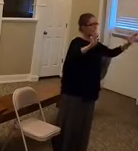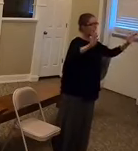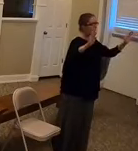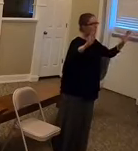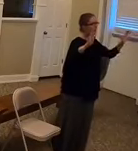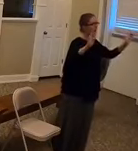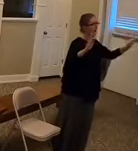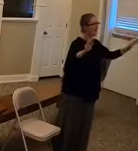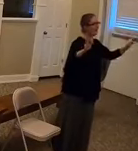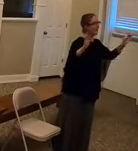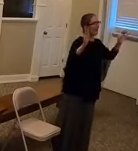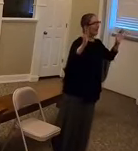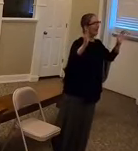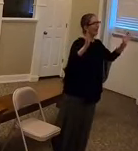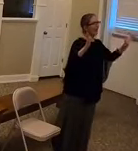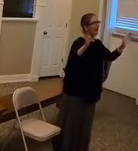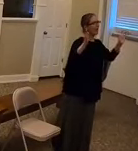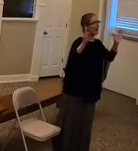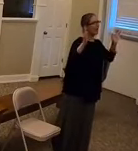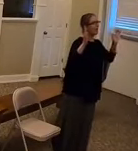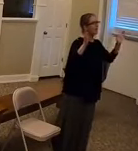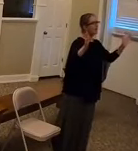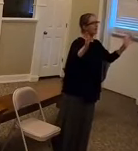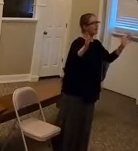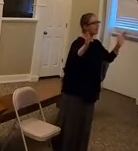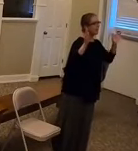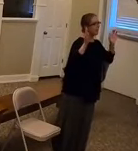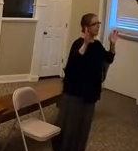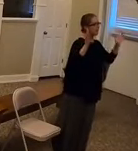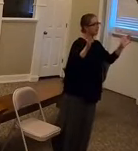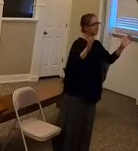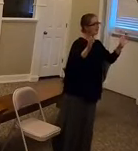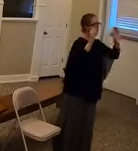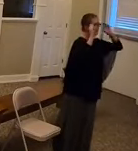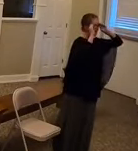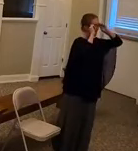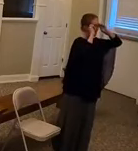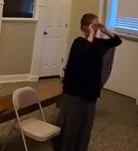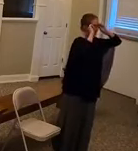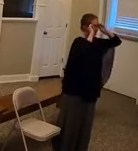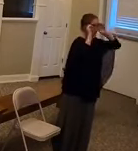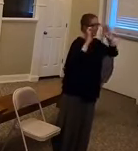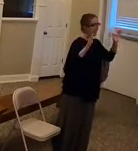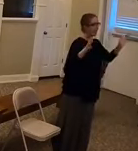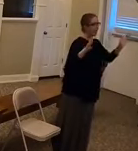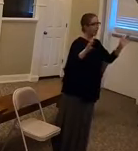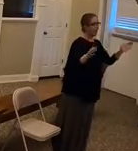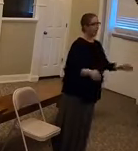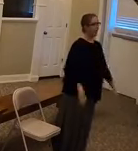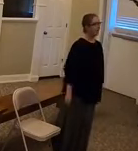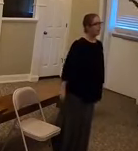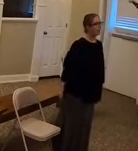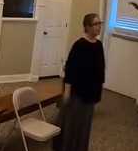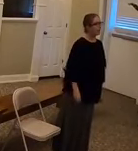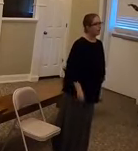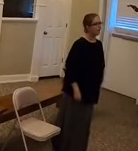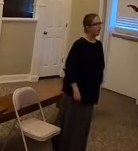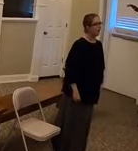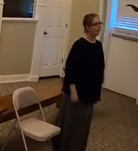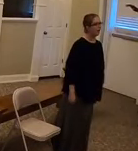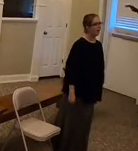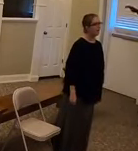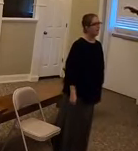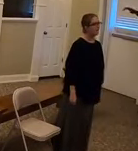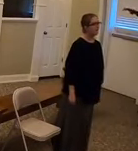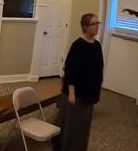I praise you. I magnify you, O Lord. You are wonderful in this house. You are wonderful in our lives, God. We